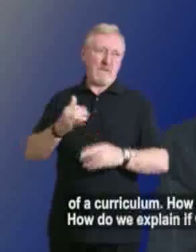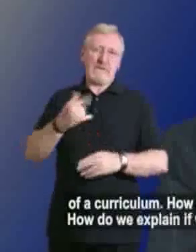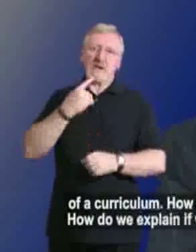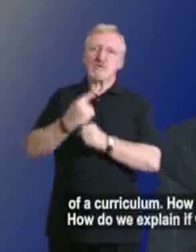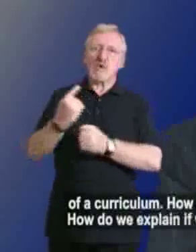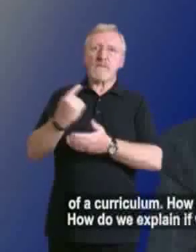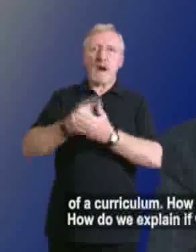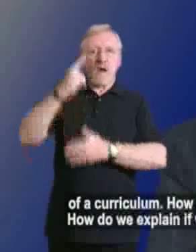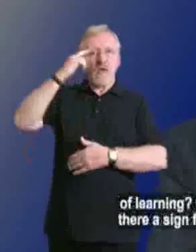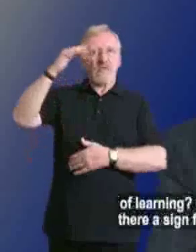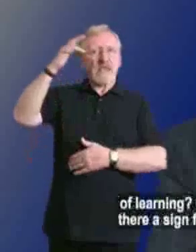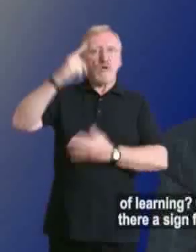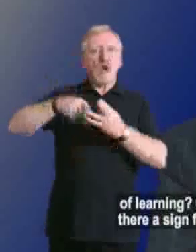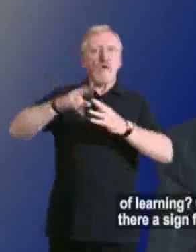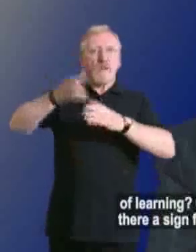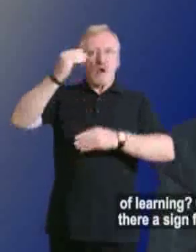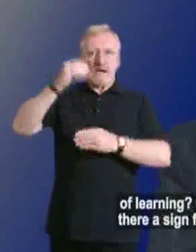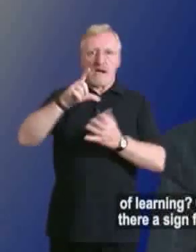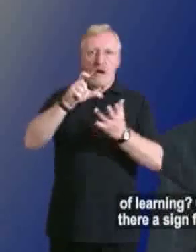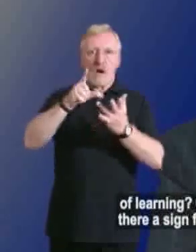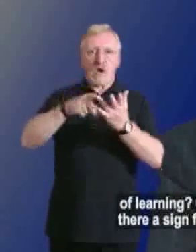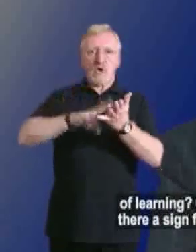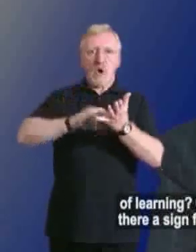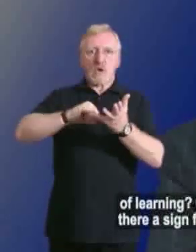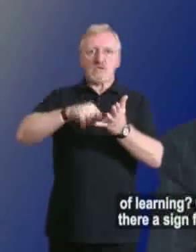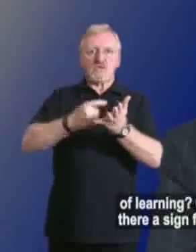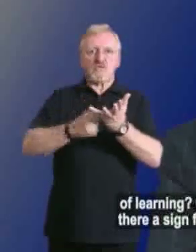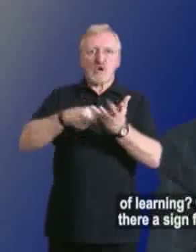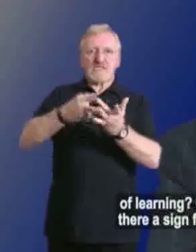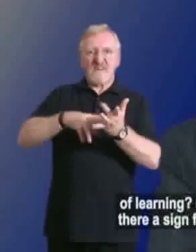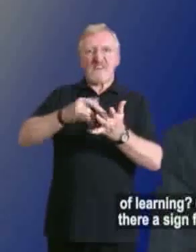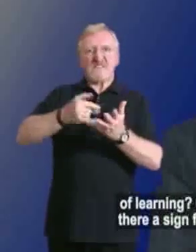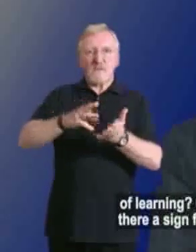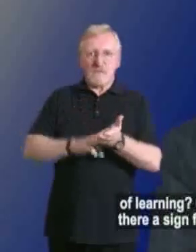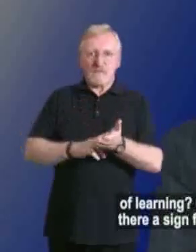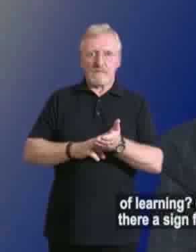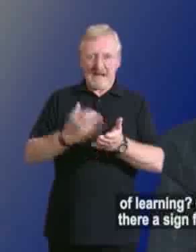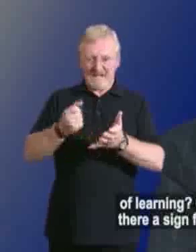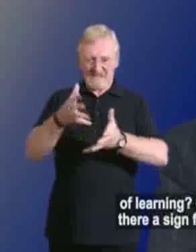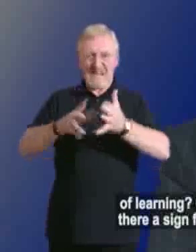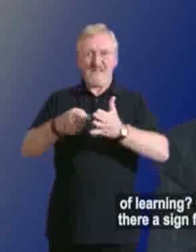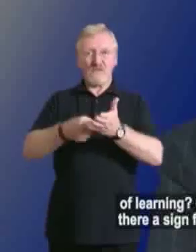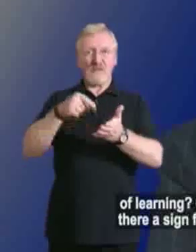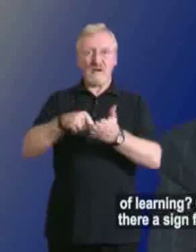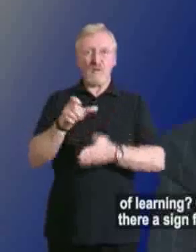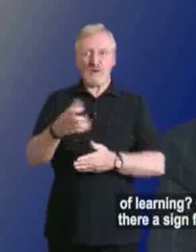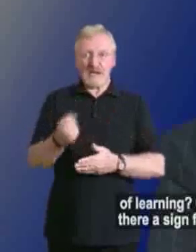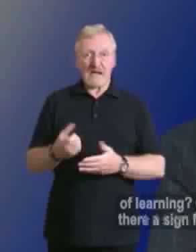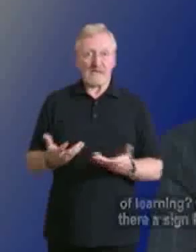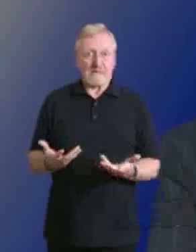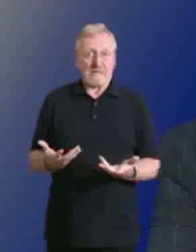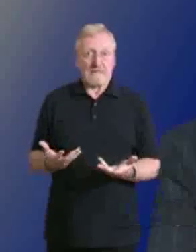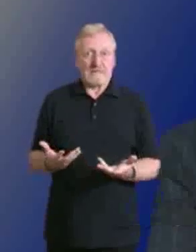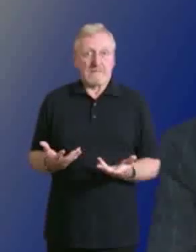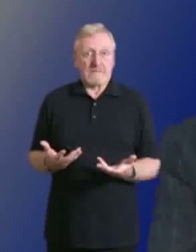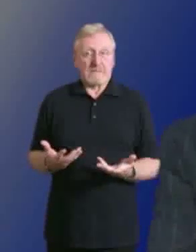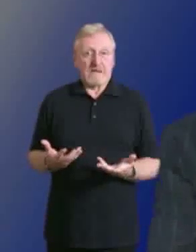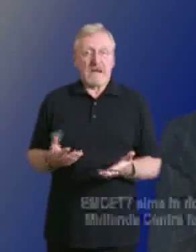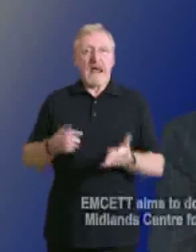if we're talking about theories of learning, constructivism? Is there a sign for constructivism?